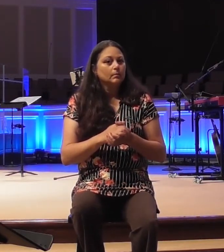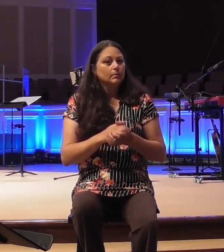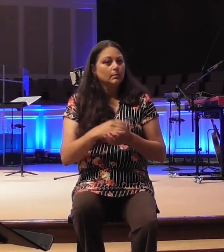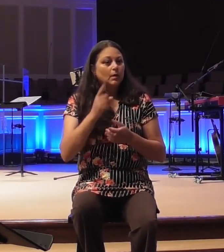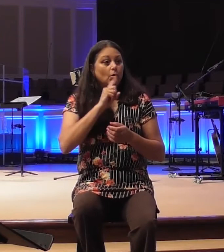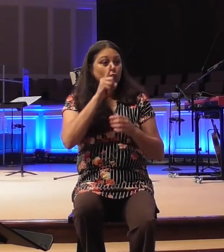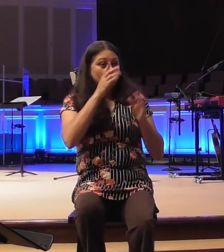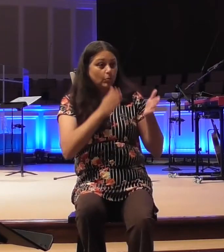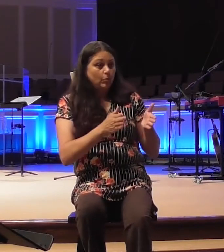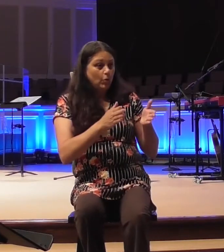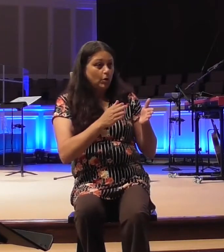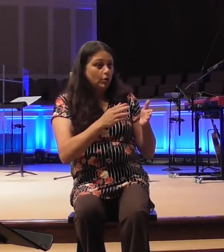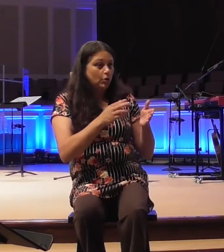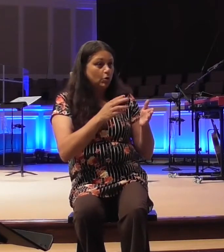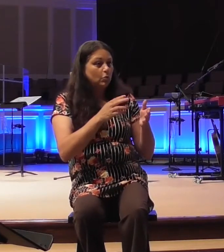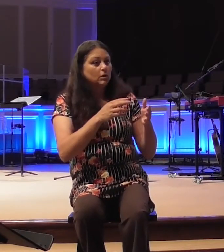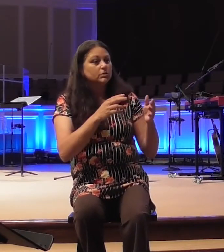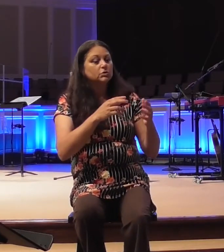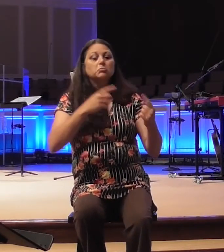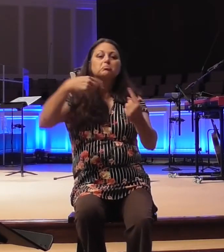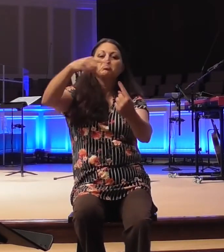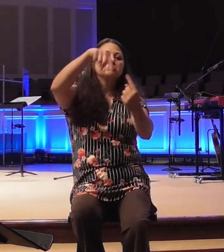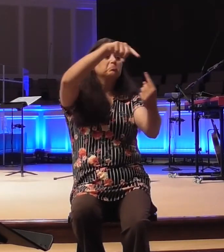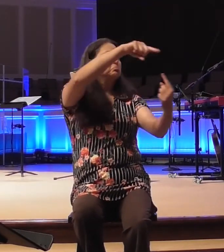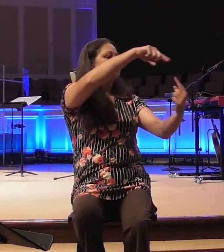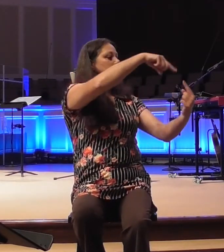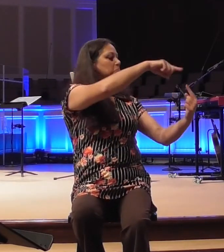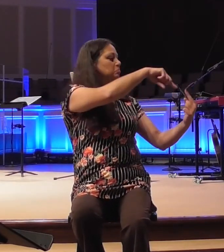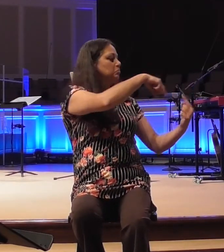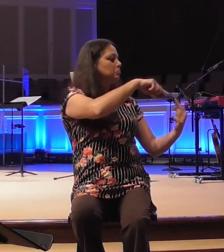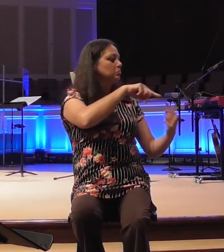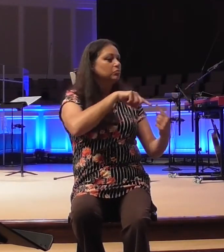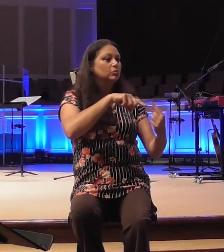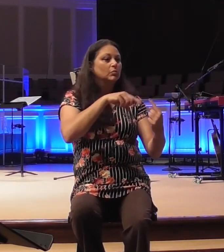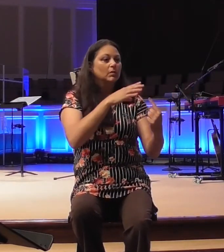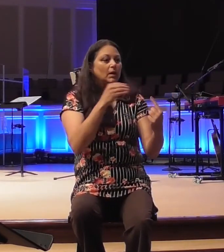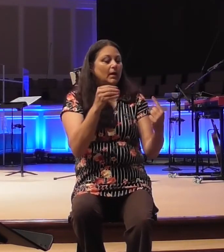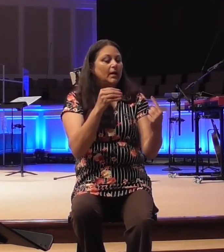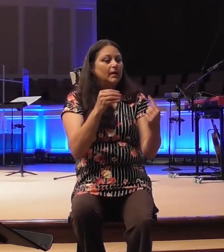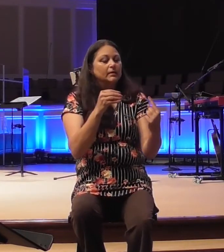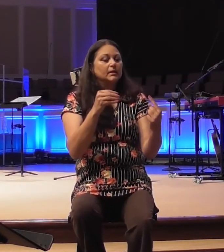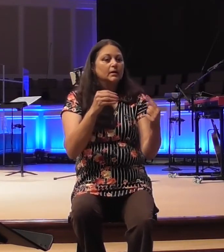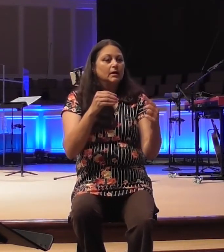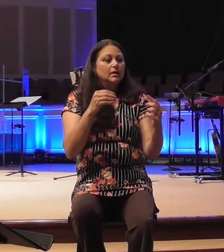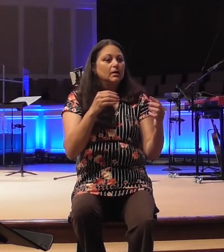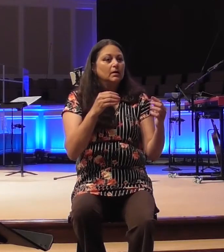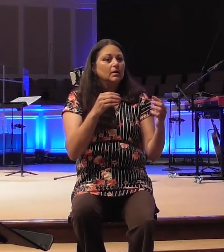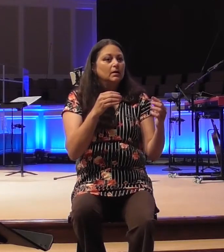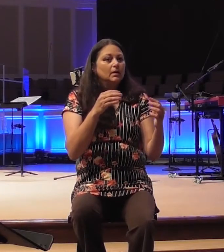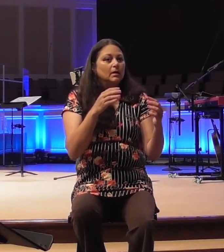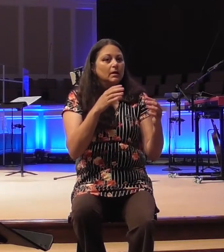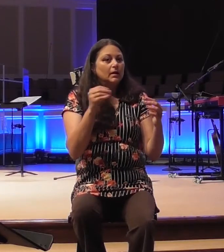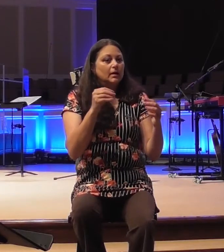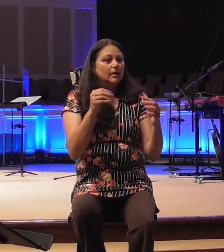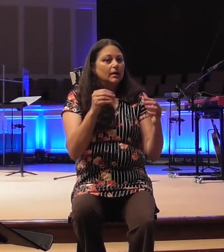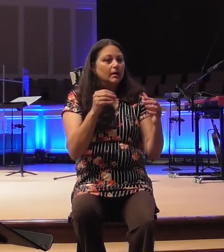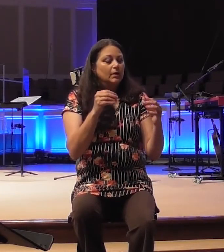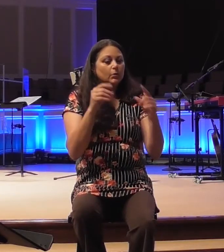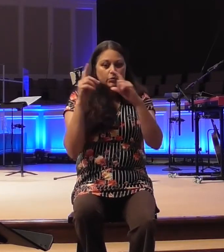had traveled with the men who were given the assignment of erecting that flag on the top of that mountain, the highest point on the island that could be seen from